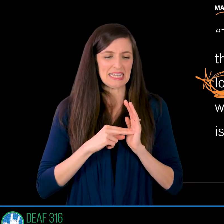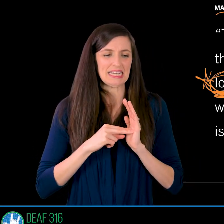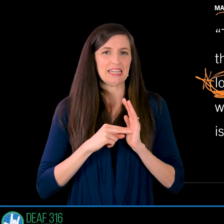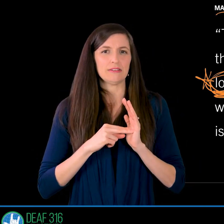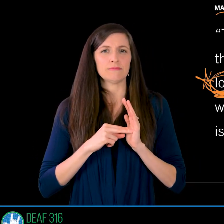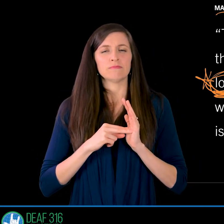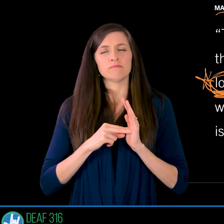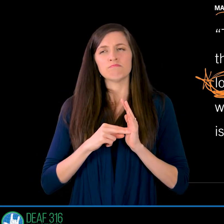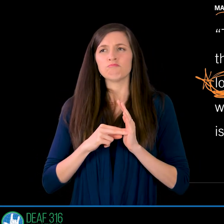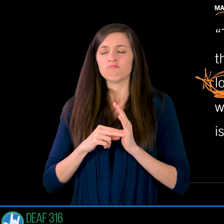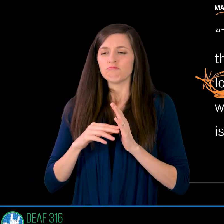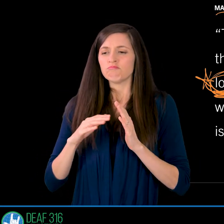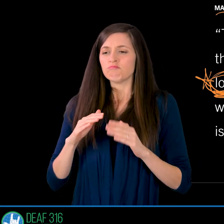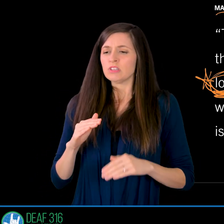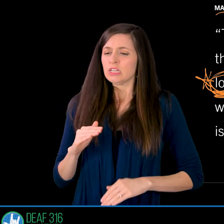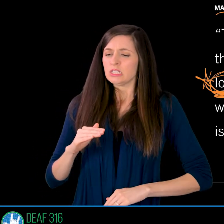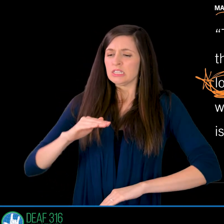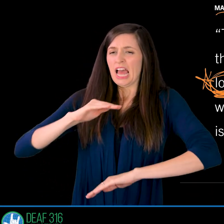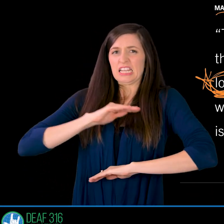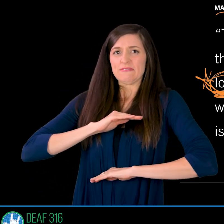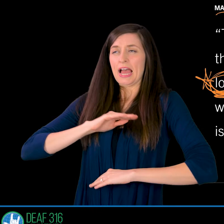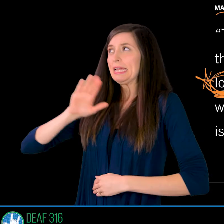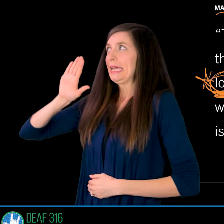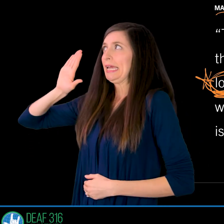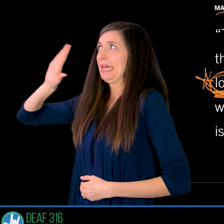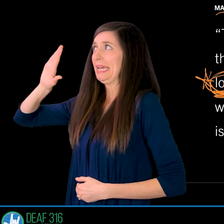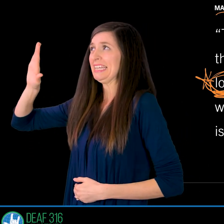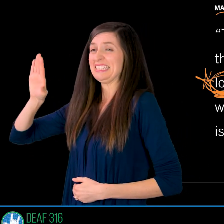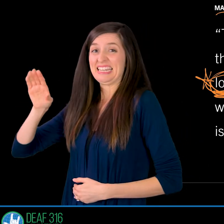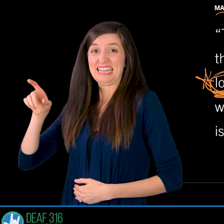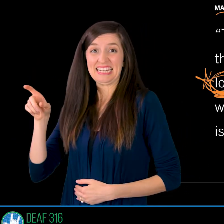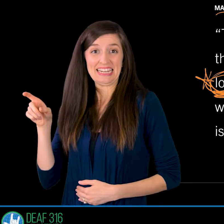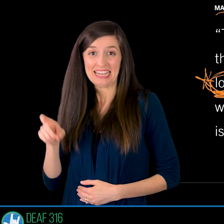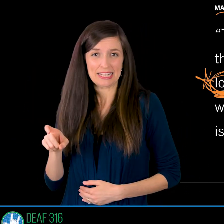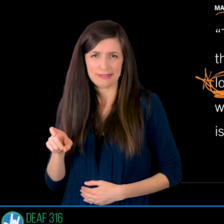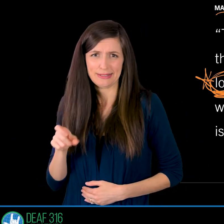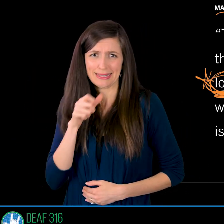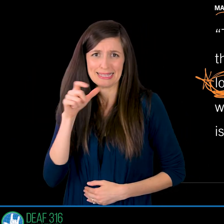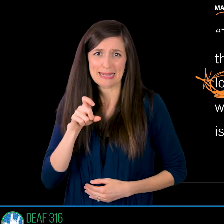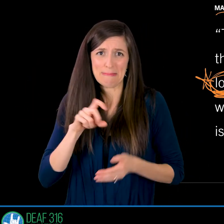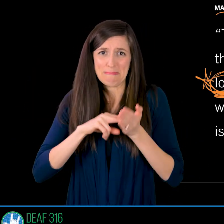meet God's needs.